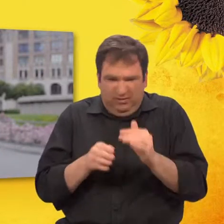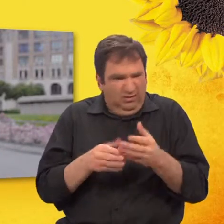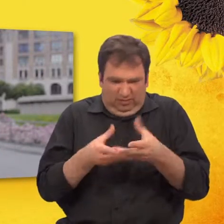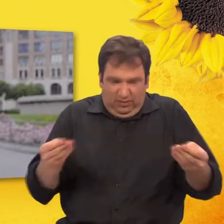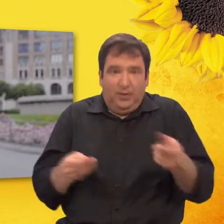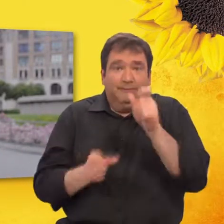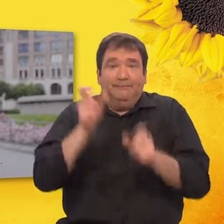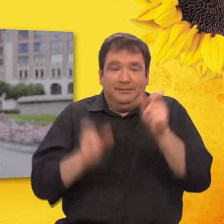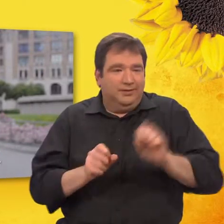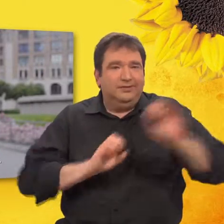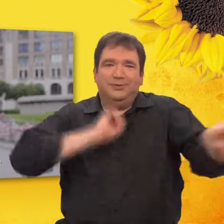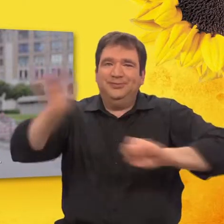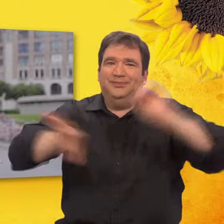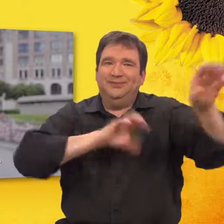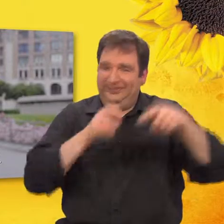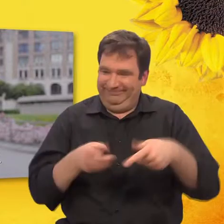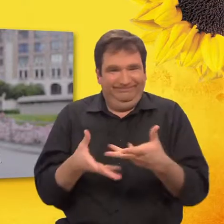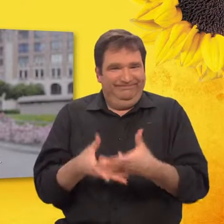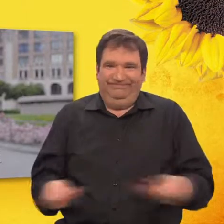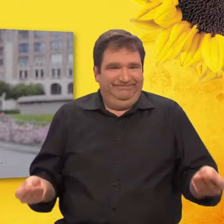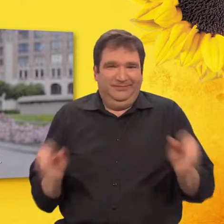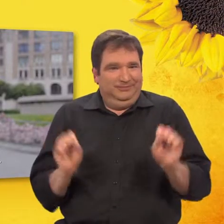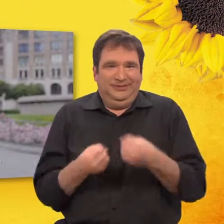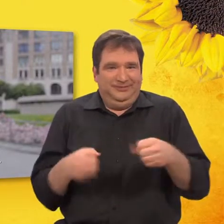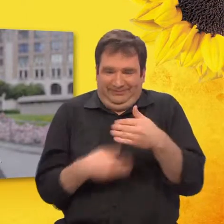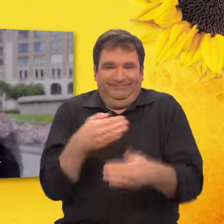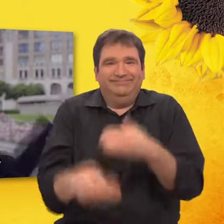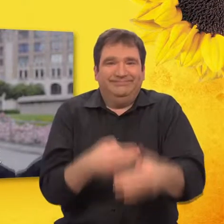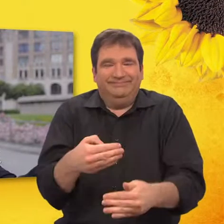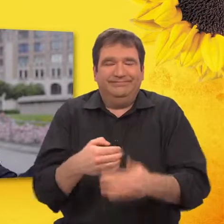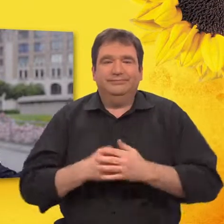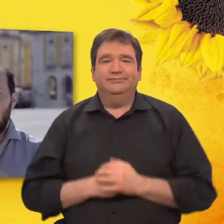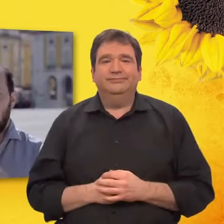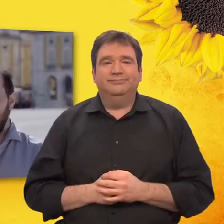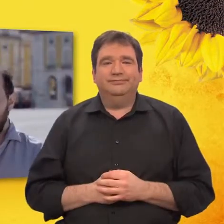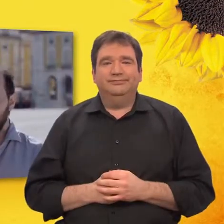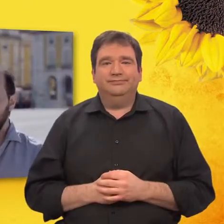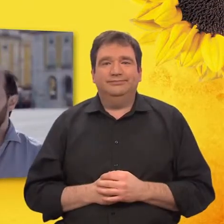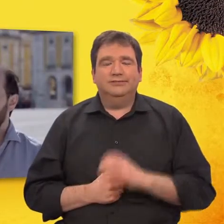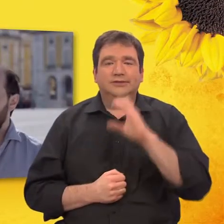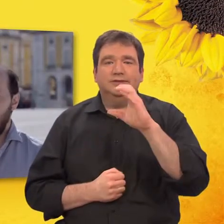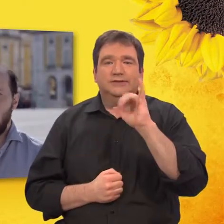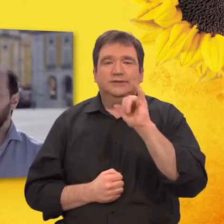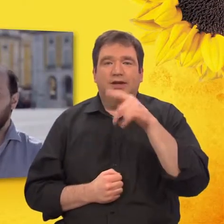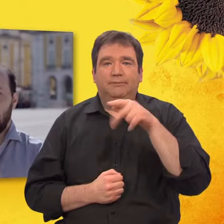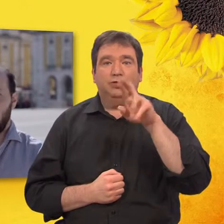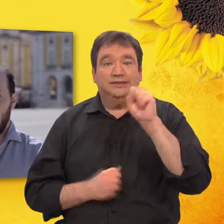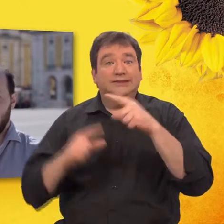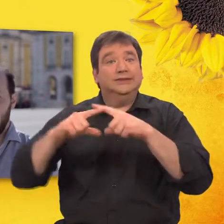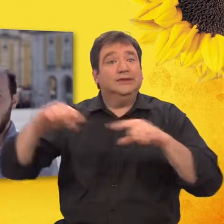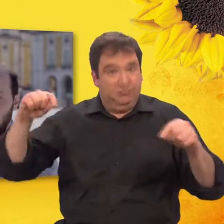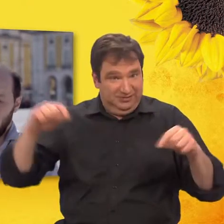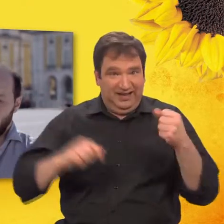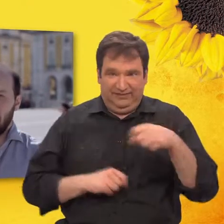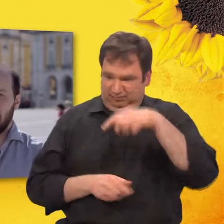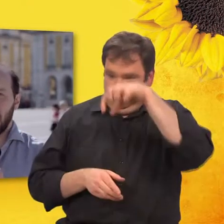si no se desarrolla aquí, lo que acaba provocando es que los expertos que tenemos aquí se vayan ellos. Na ilha de Chipre há uma cidade